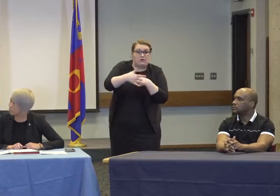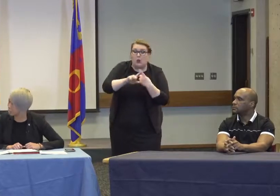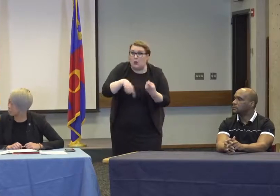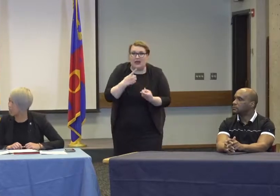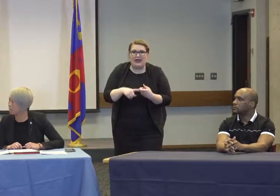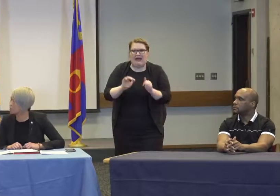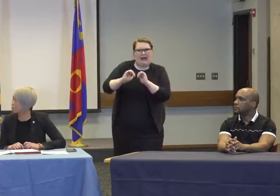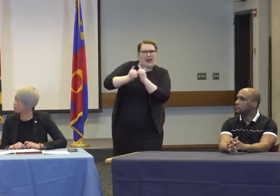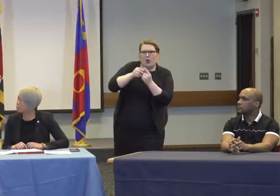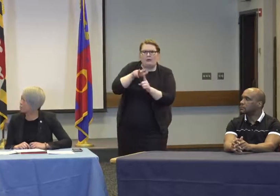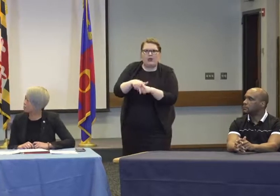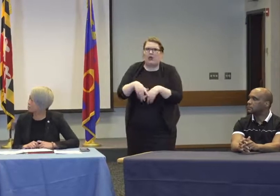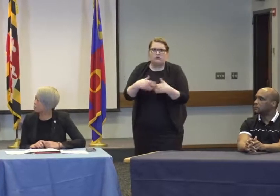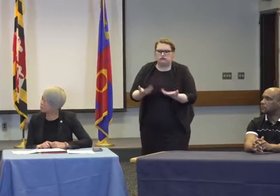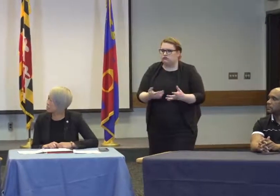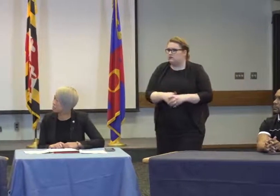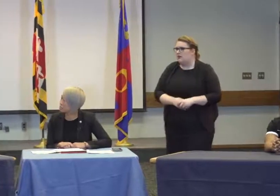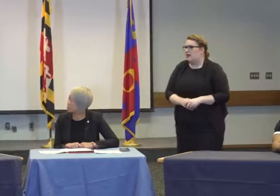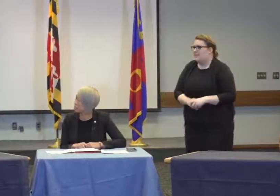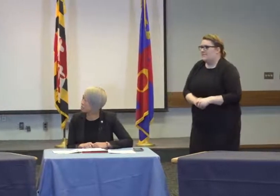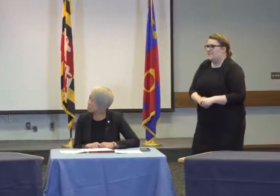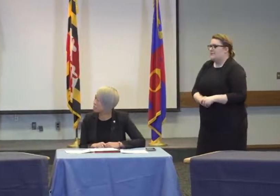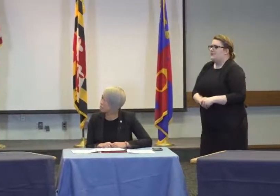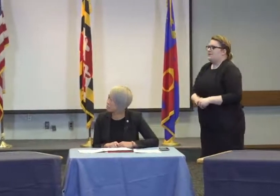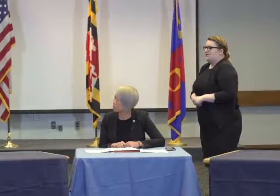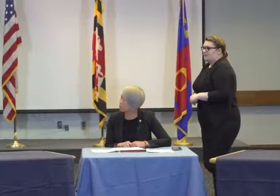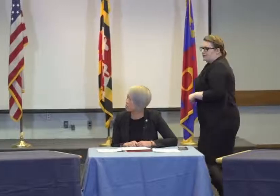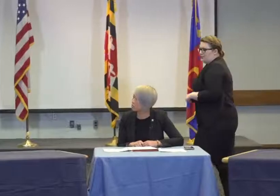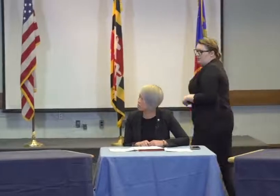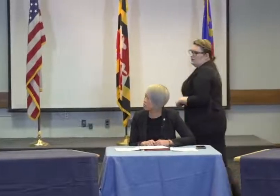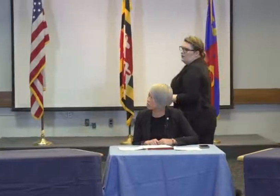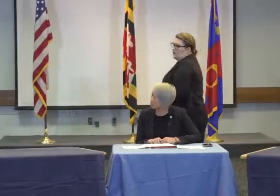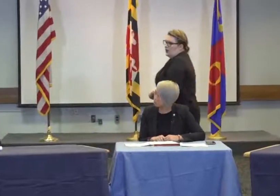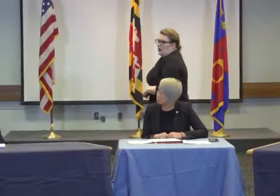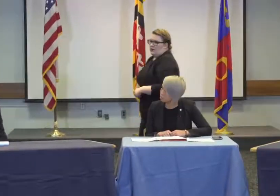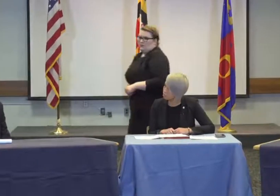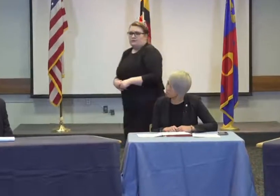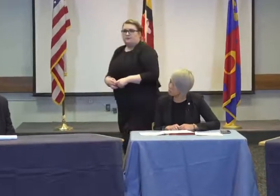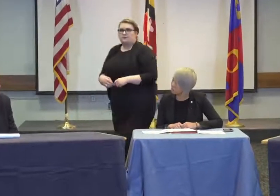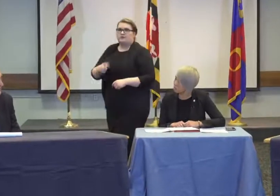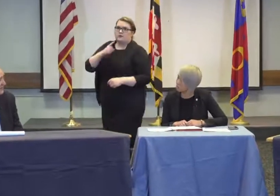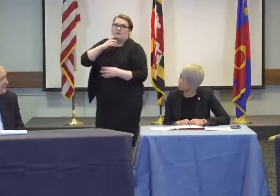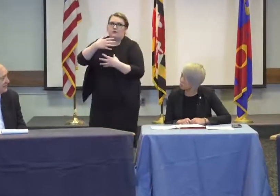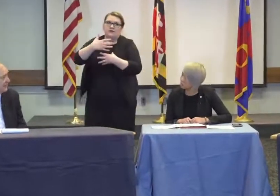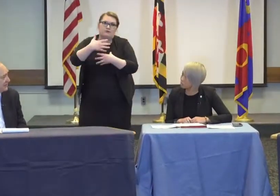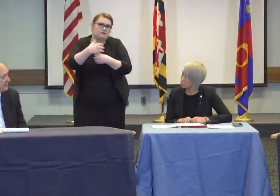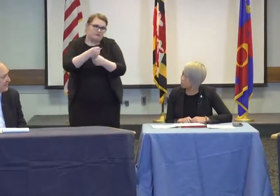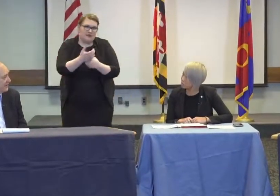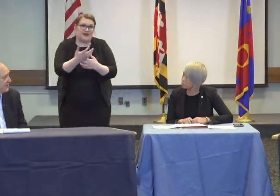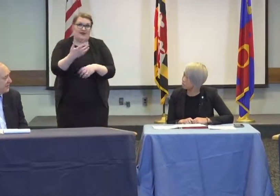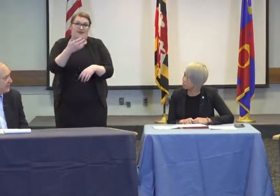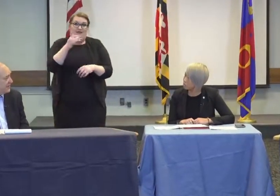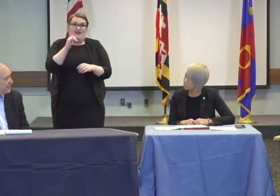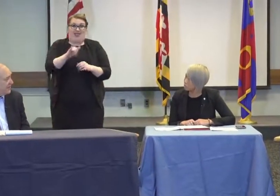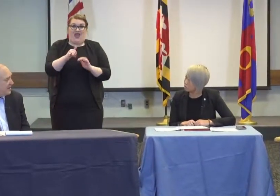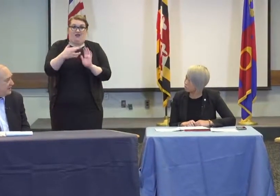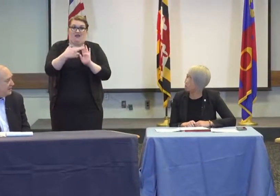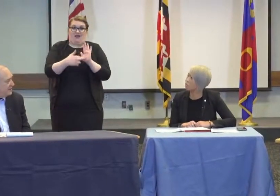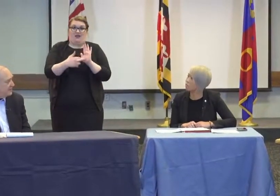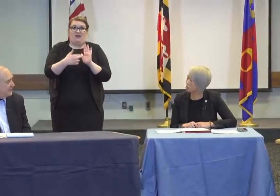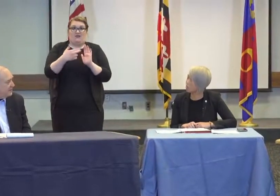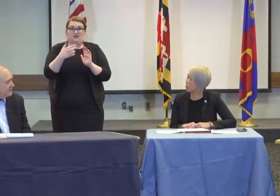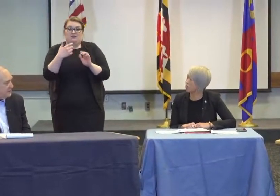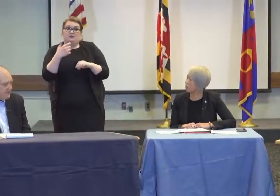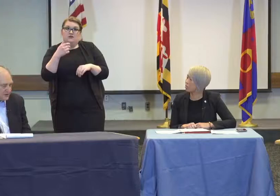how do they apply? So the short of it is the guidelines should be available next week,